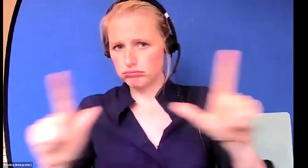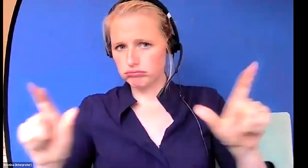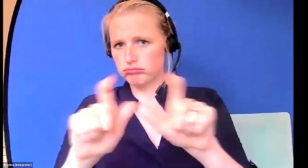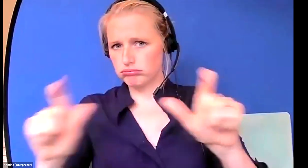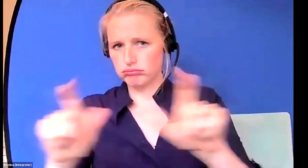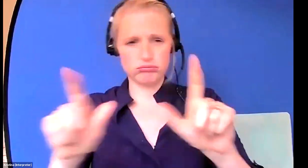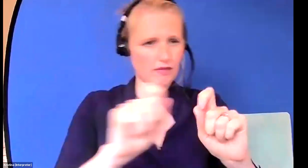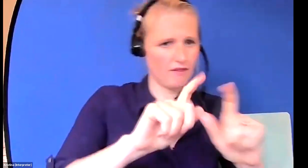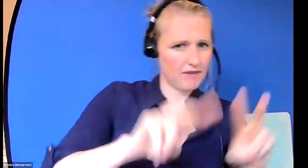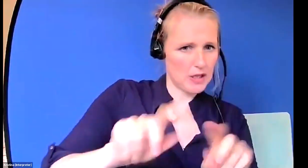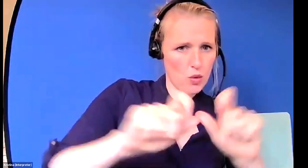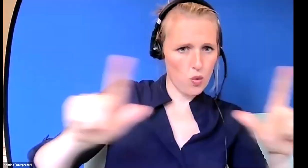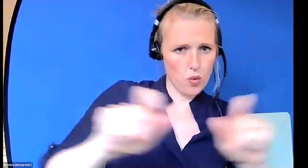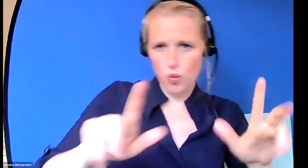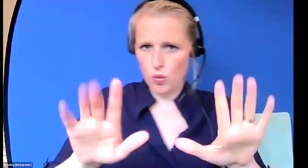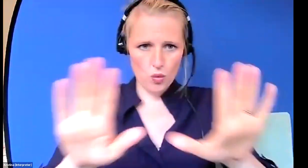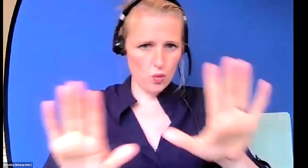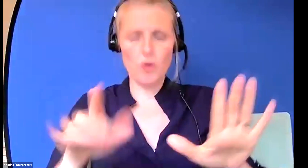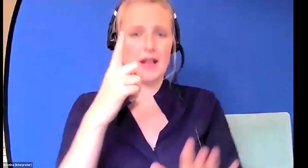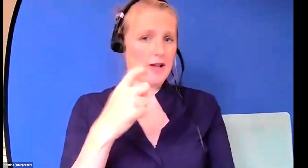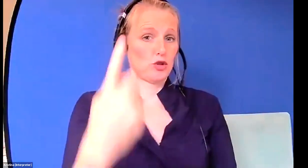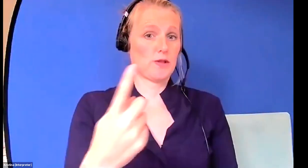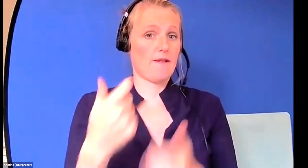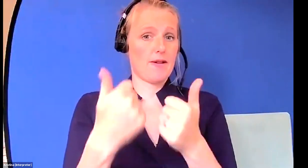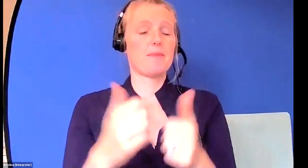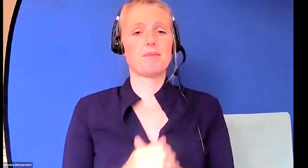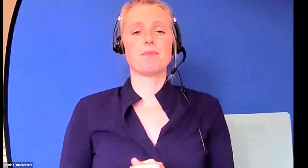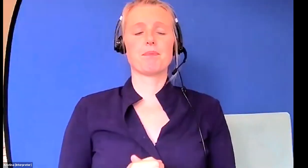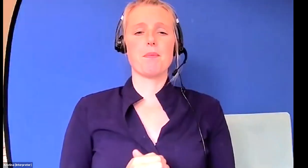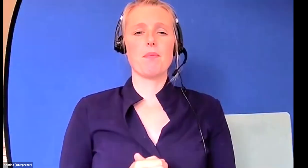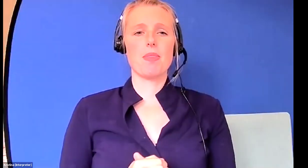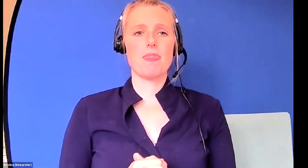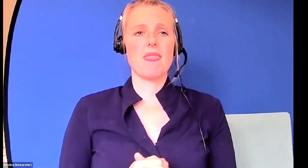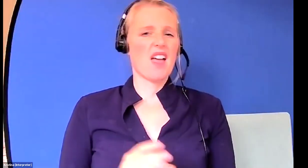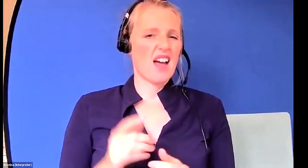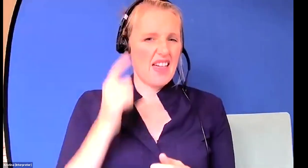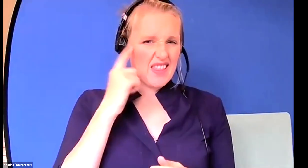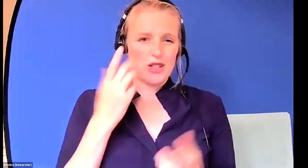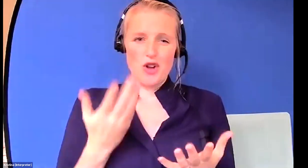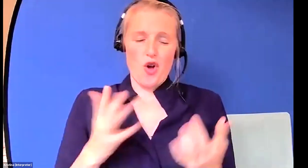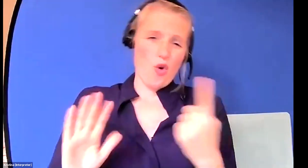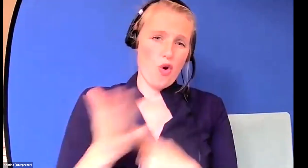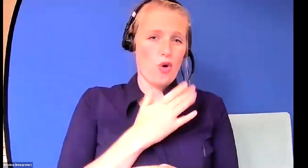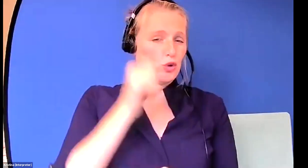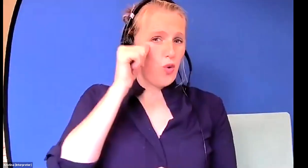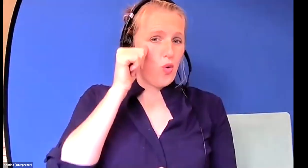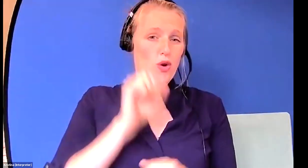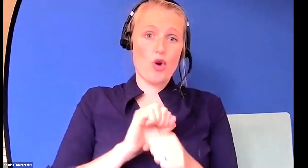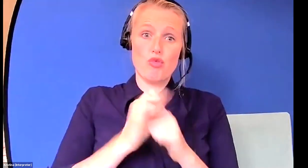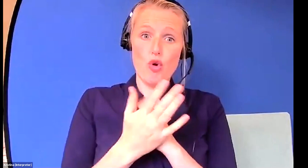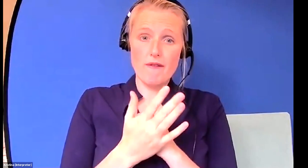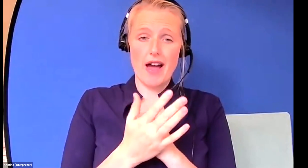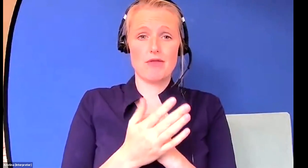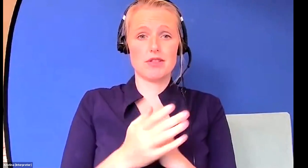the videos in order to follow them. We're all by now familiar with how COVID-19 and the resulting lockdown